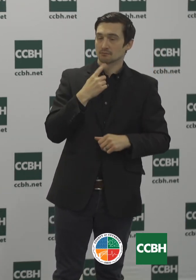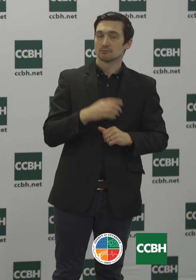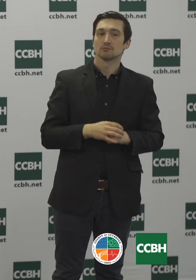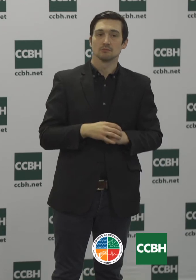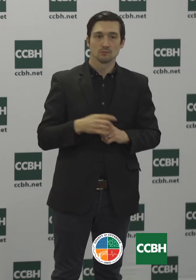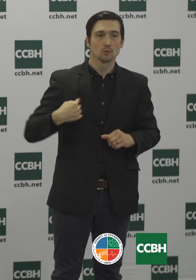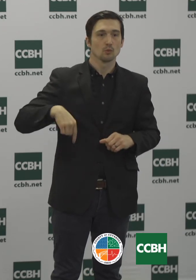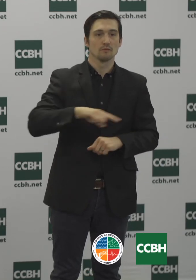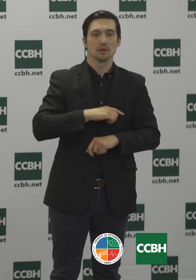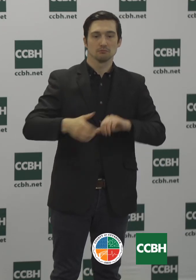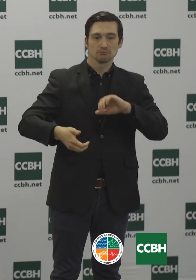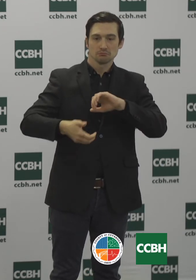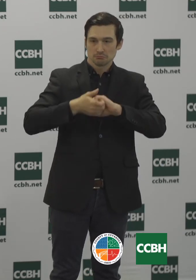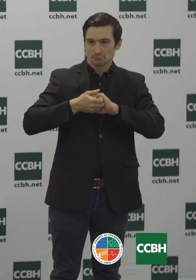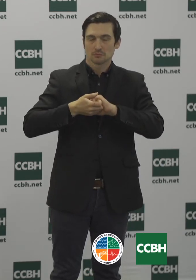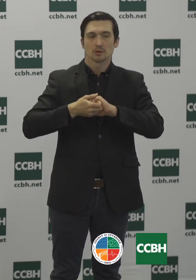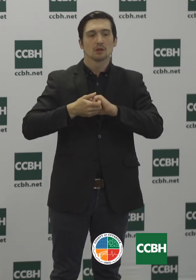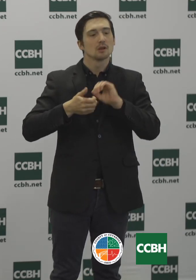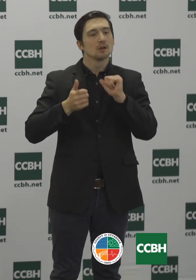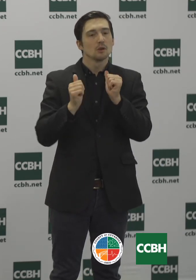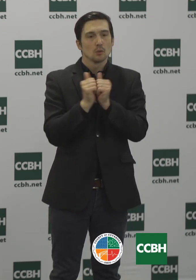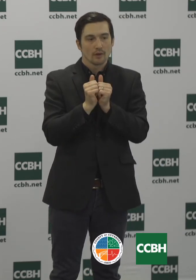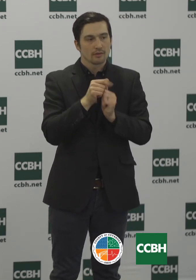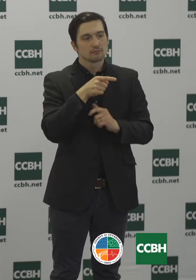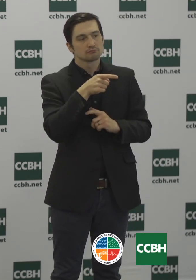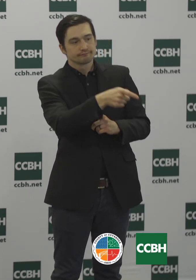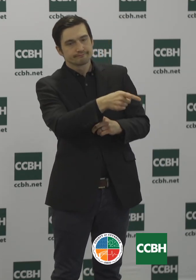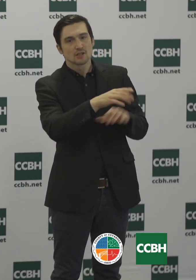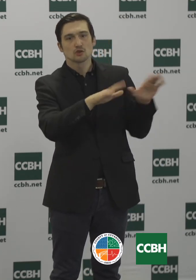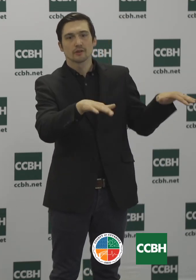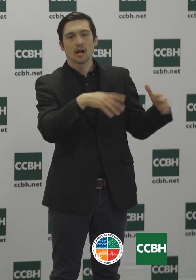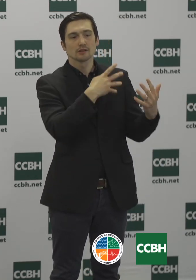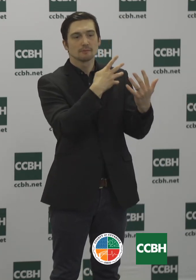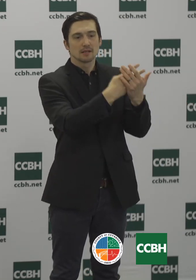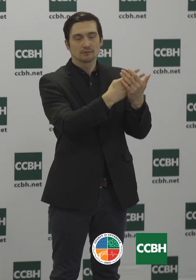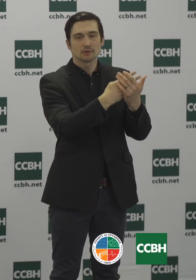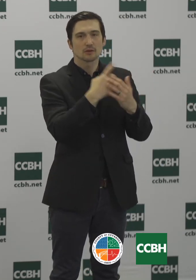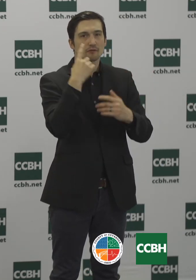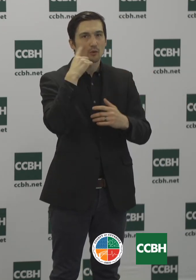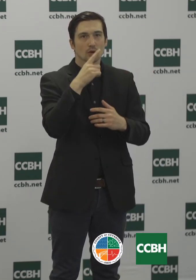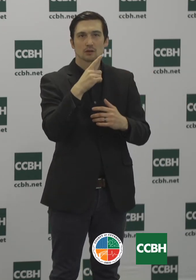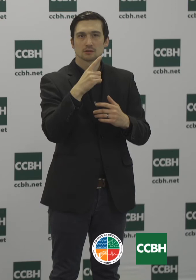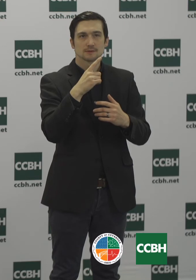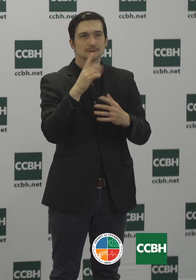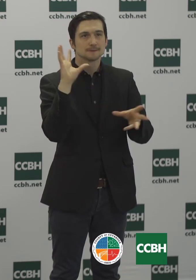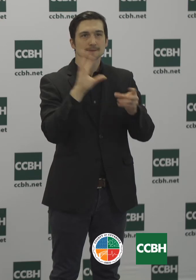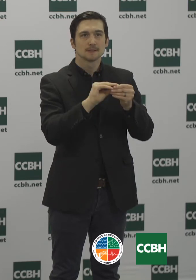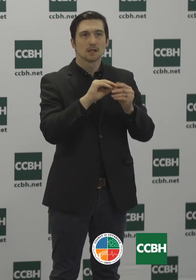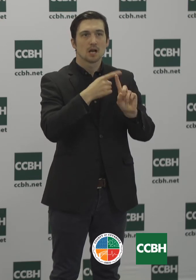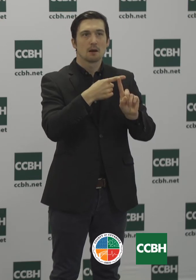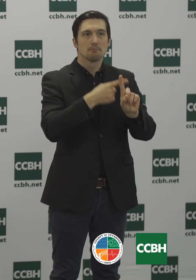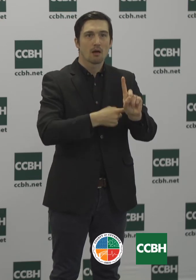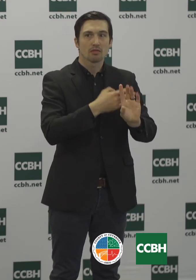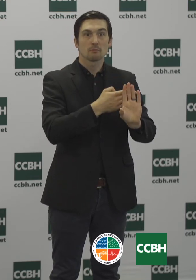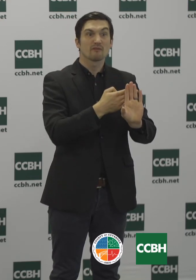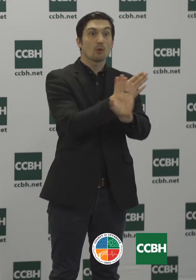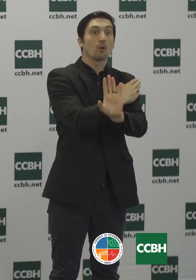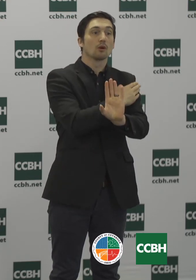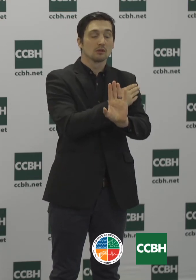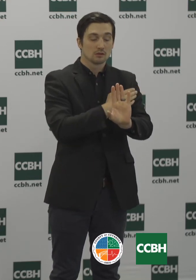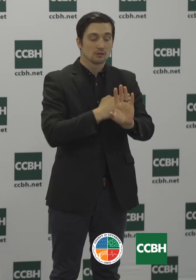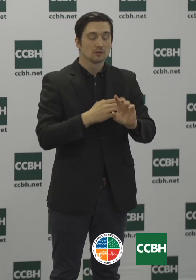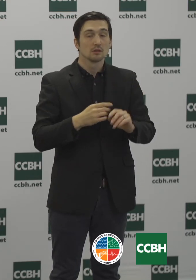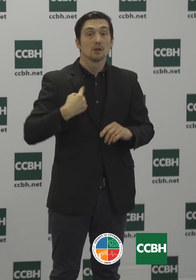with our partners at the Juvenile Detention Center for probably almost a month in advance in preparation.